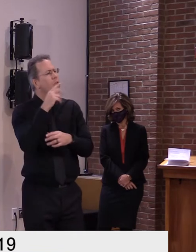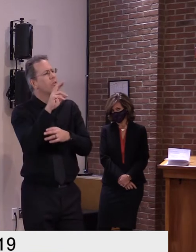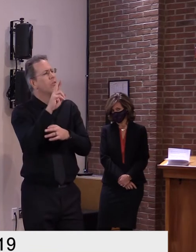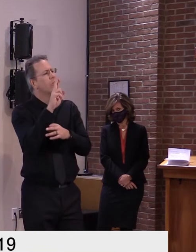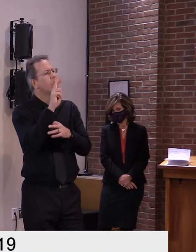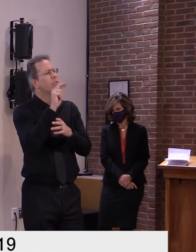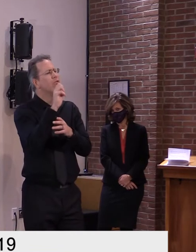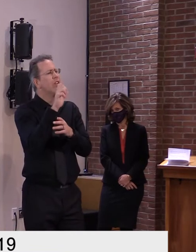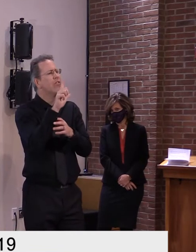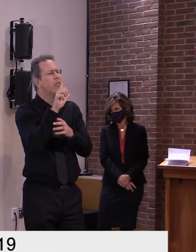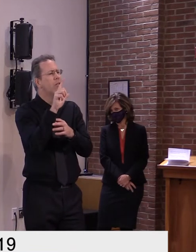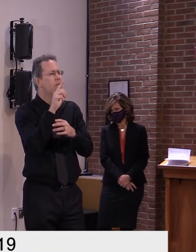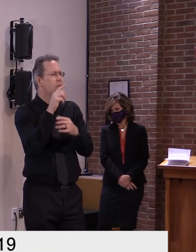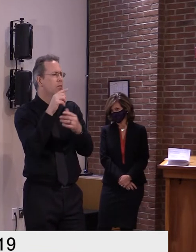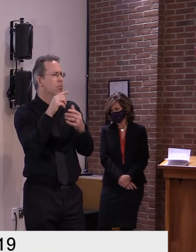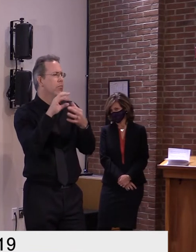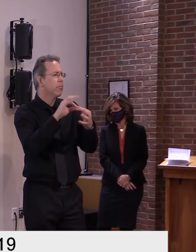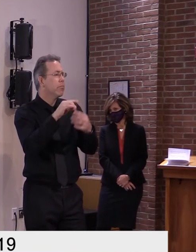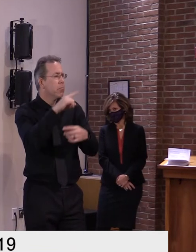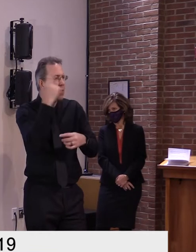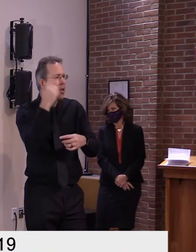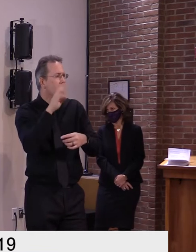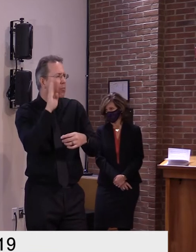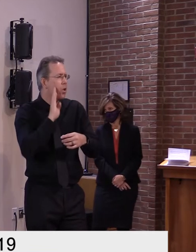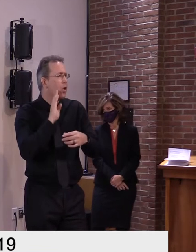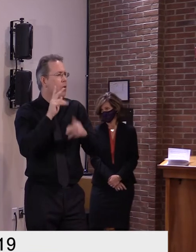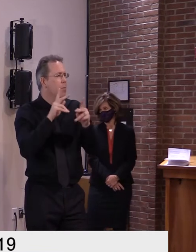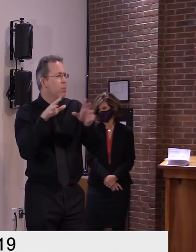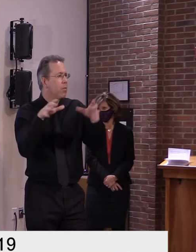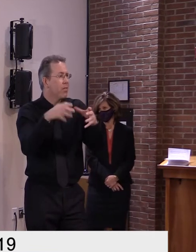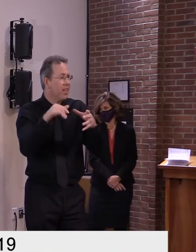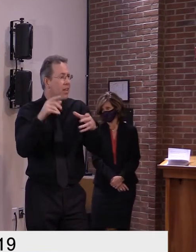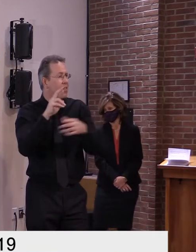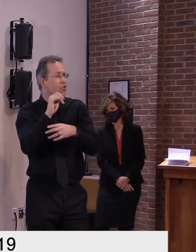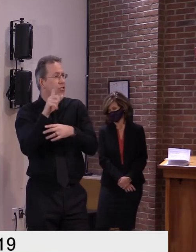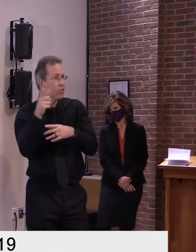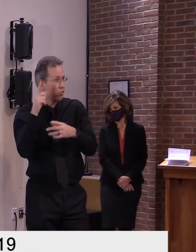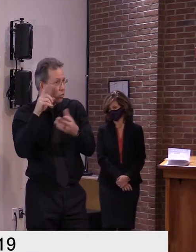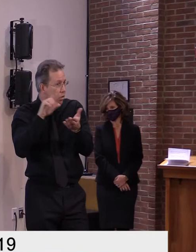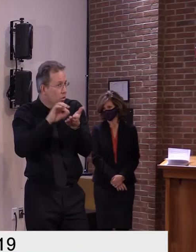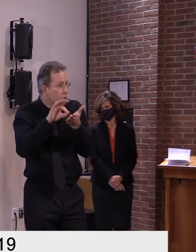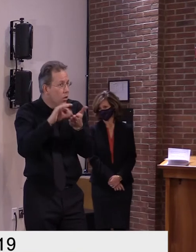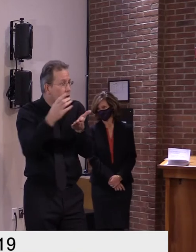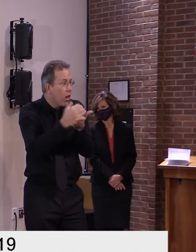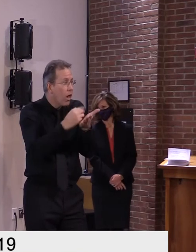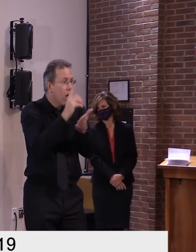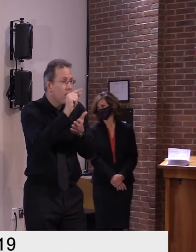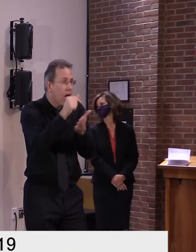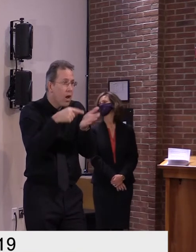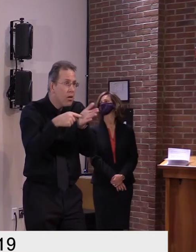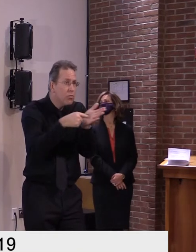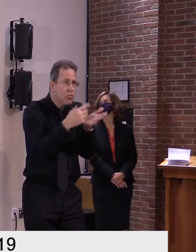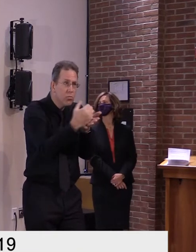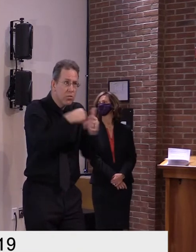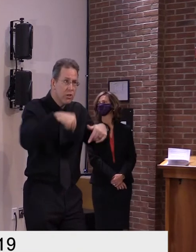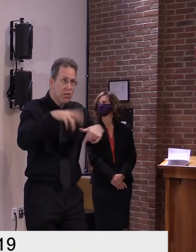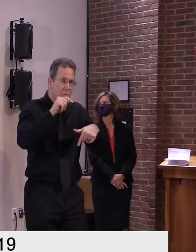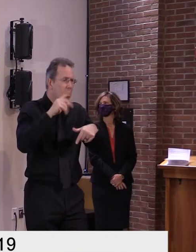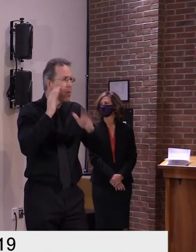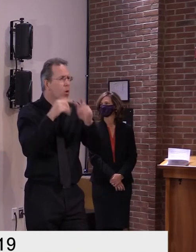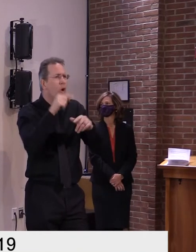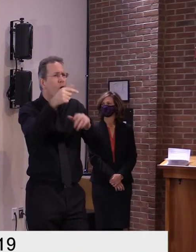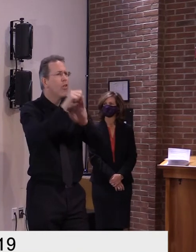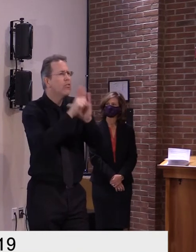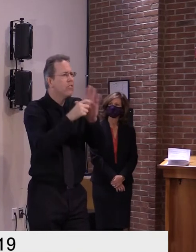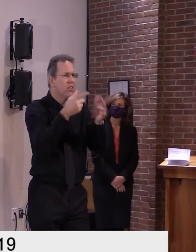vaccine? And do you plan to release that kind of data to the public or to me? Because I'd be very